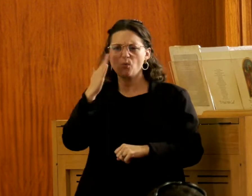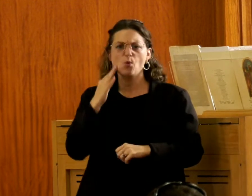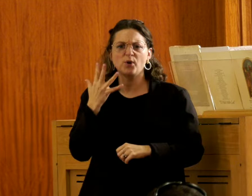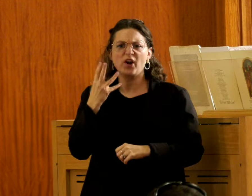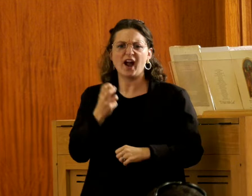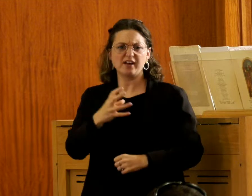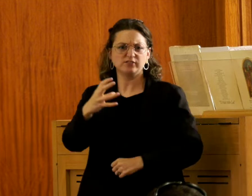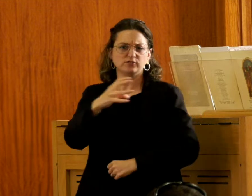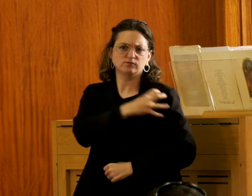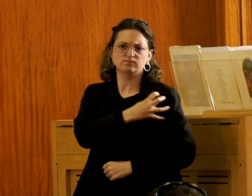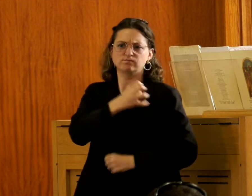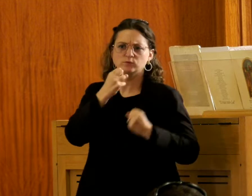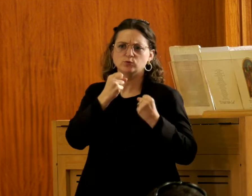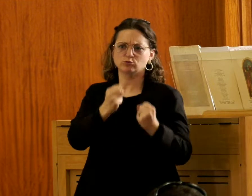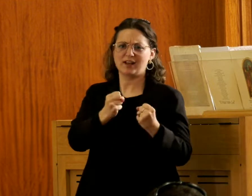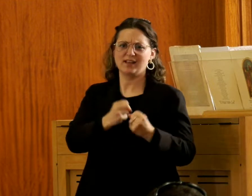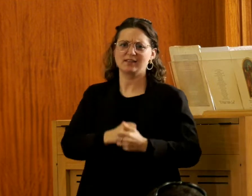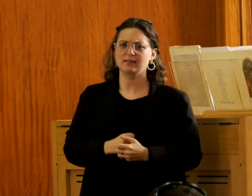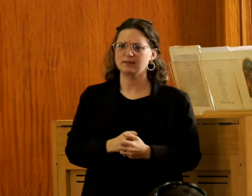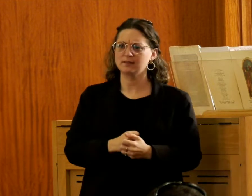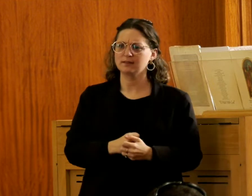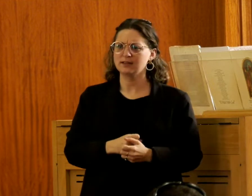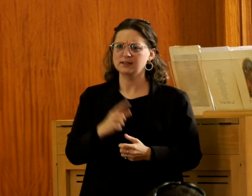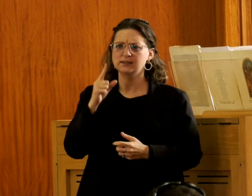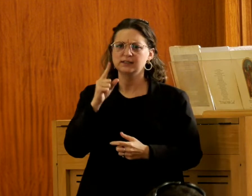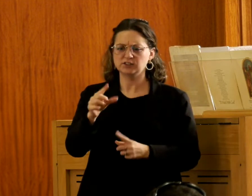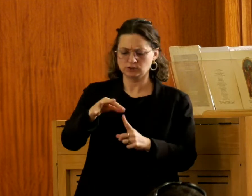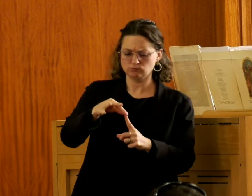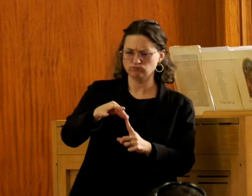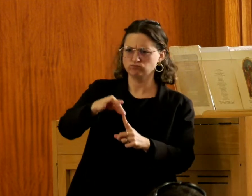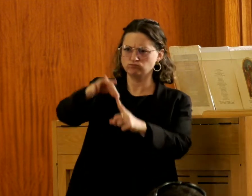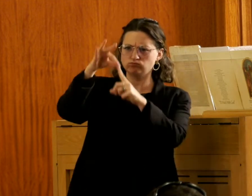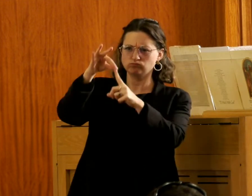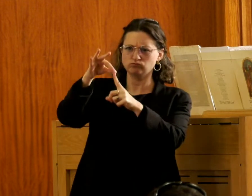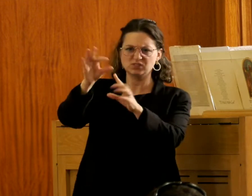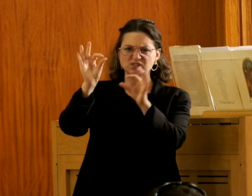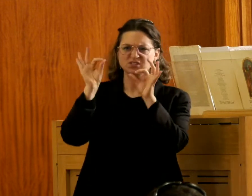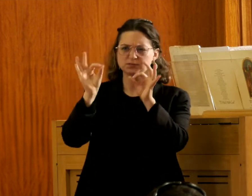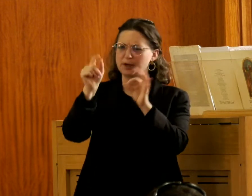strength? A pearl of great price is she.